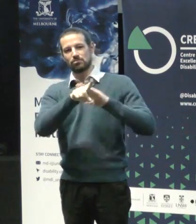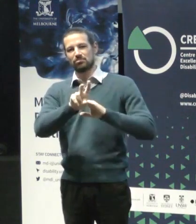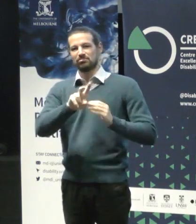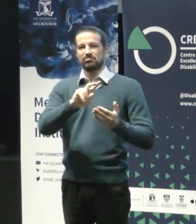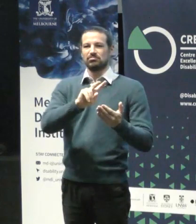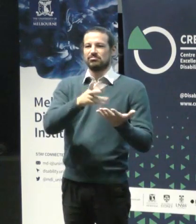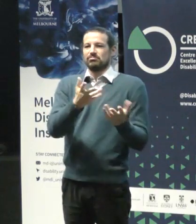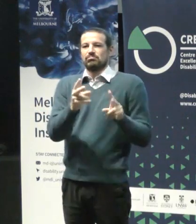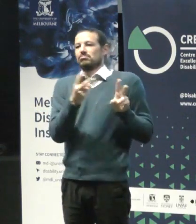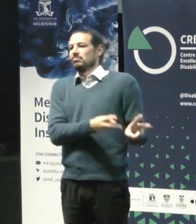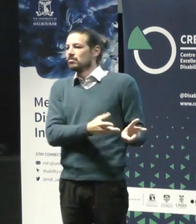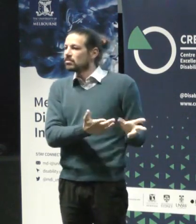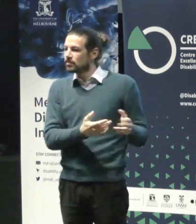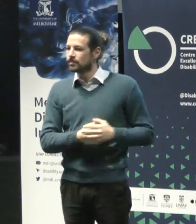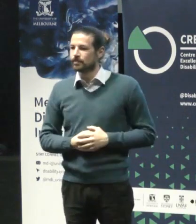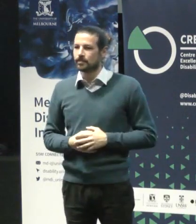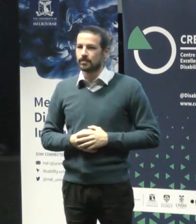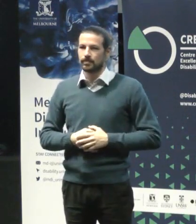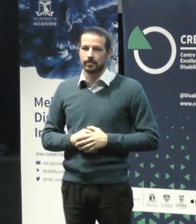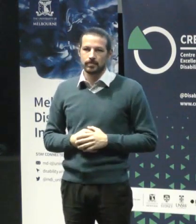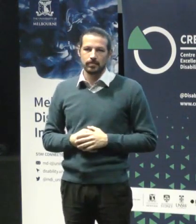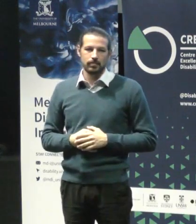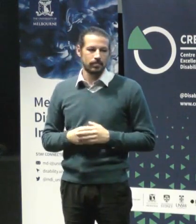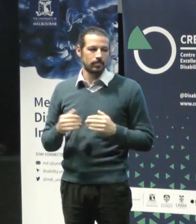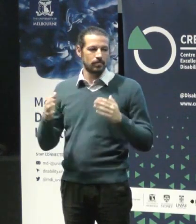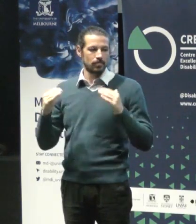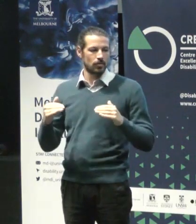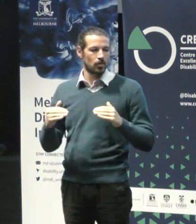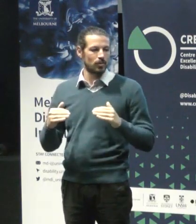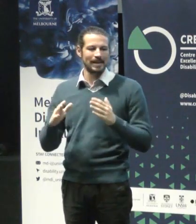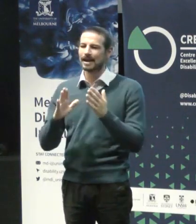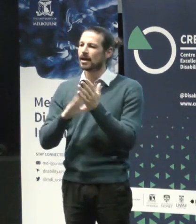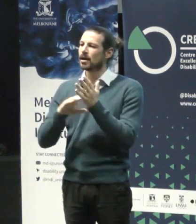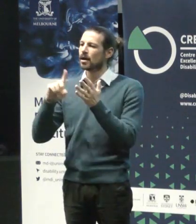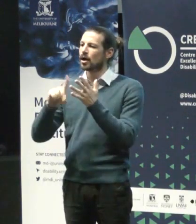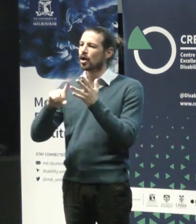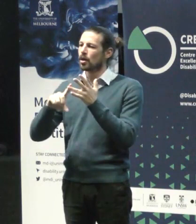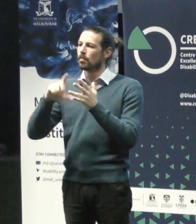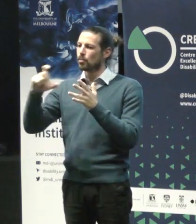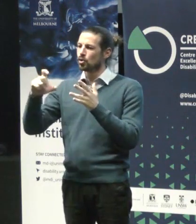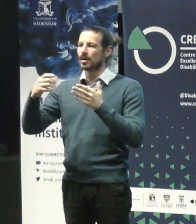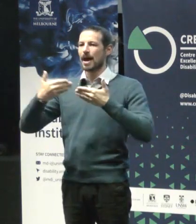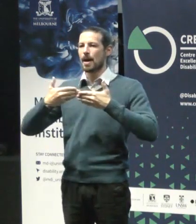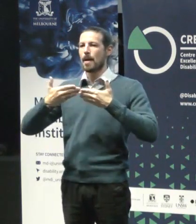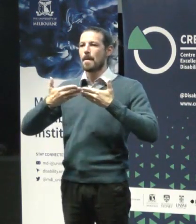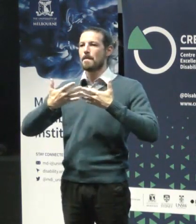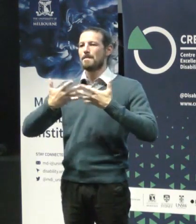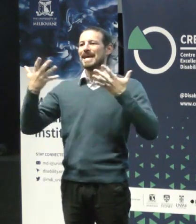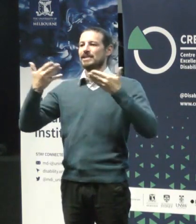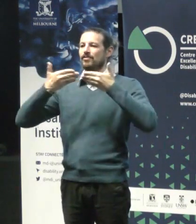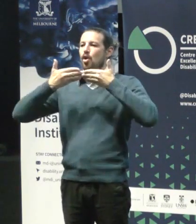arrangement, and a willingness to listen. We did a MOOC. MOOC stands for a massive open online